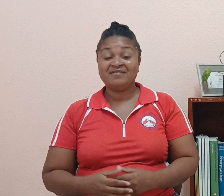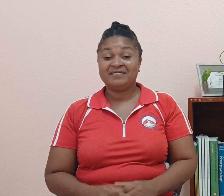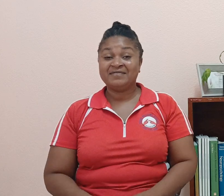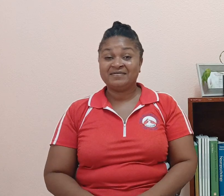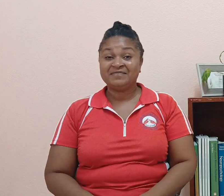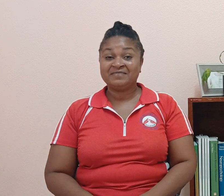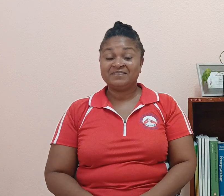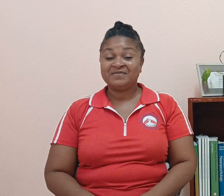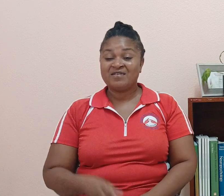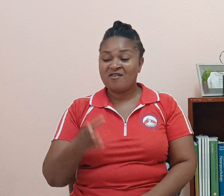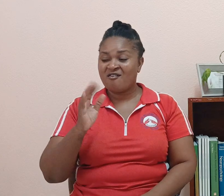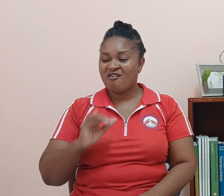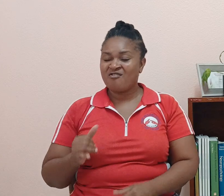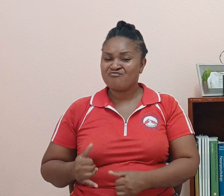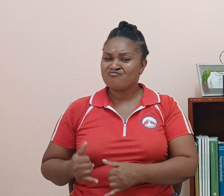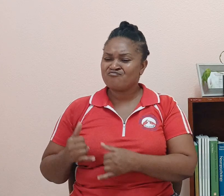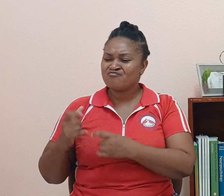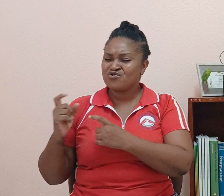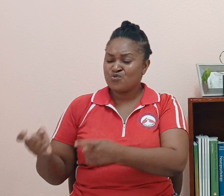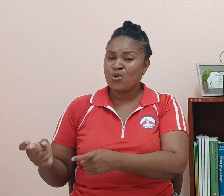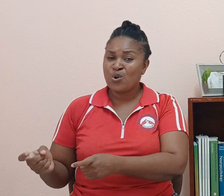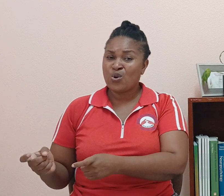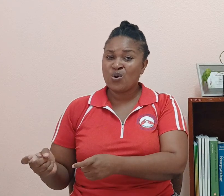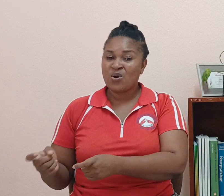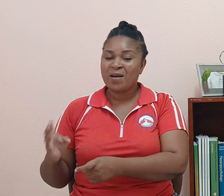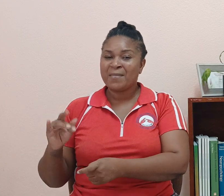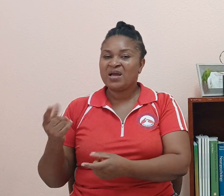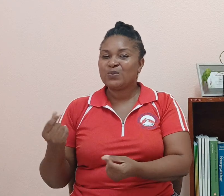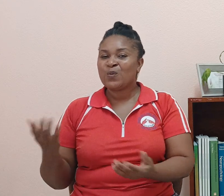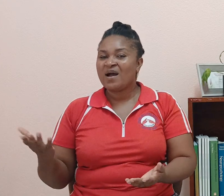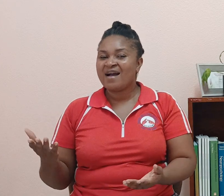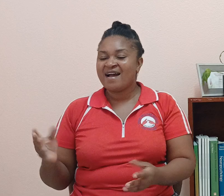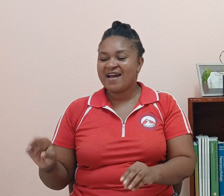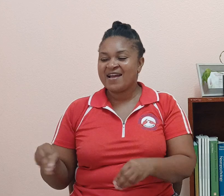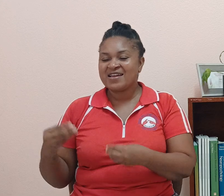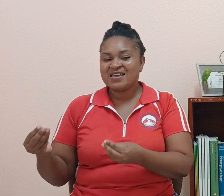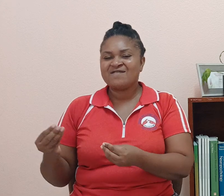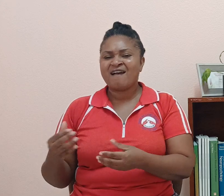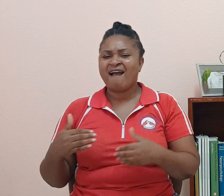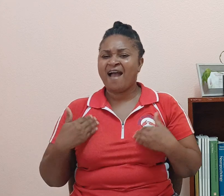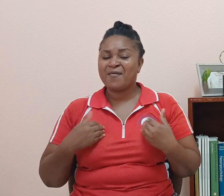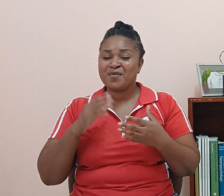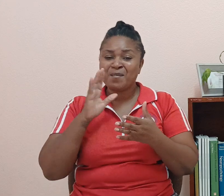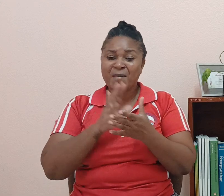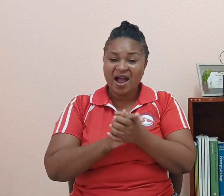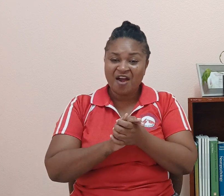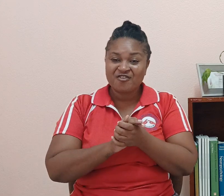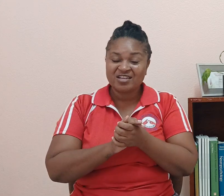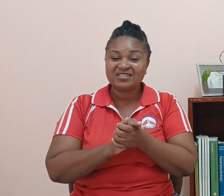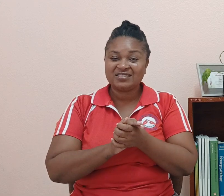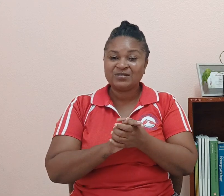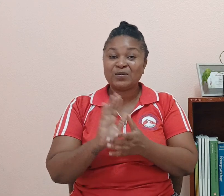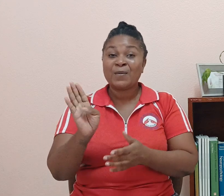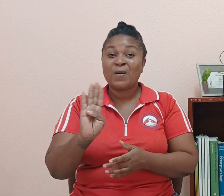God rewarded her by giving her a happy marriage to Boaz and very